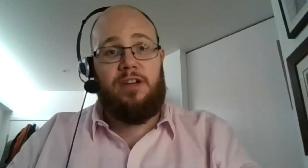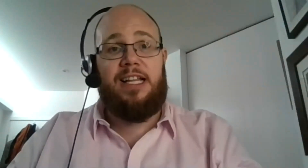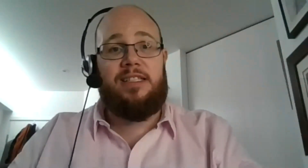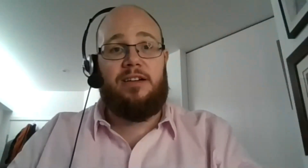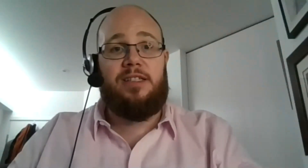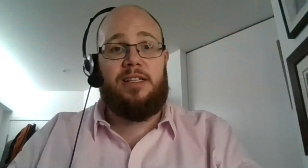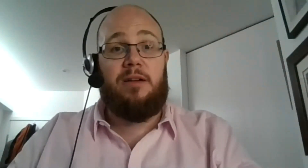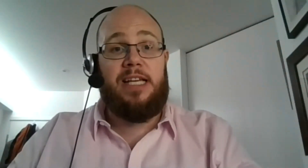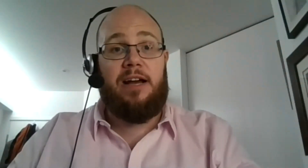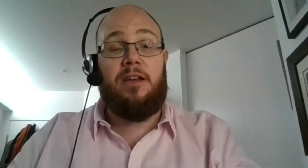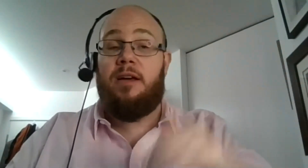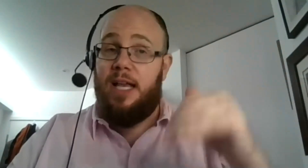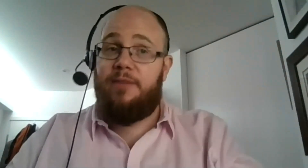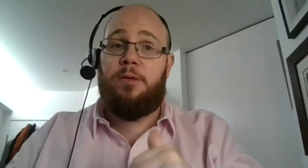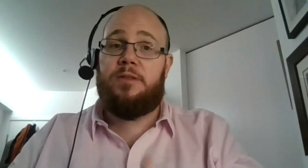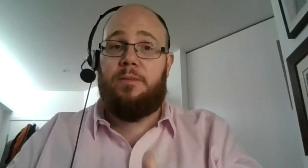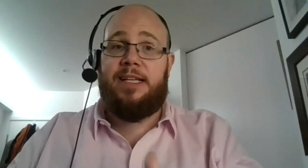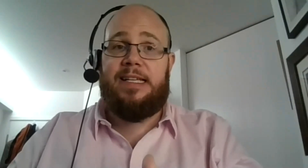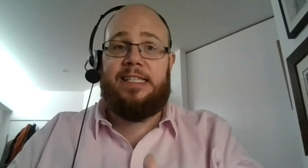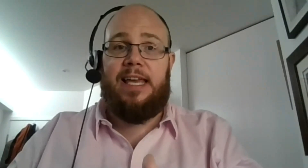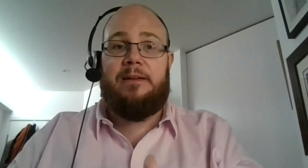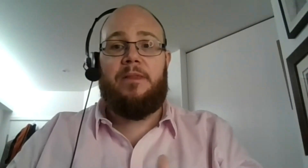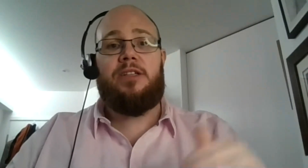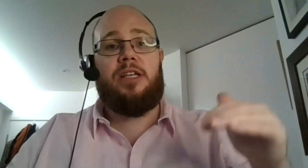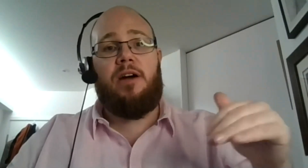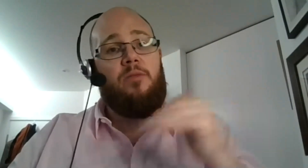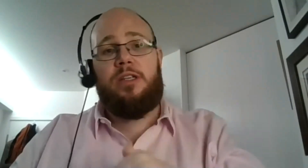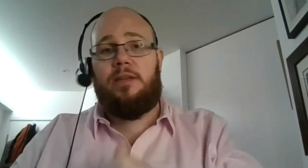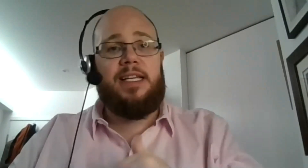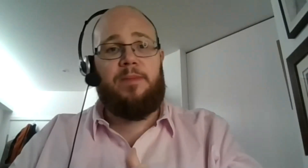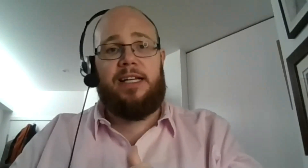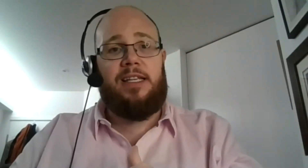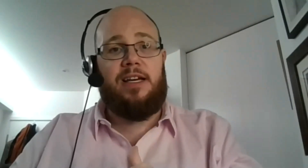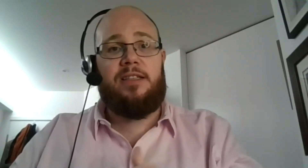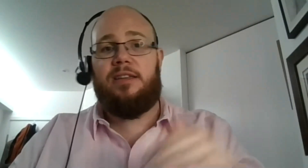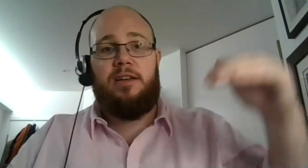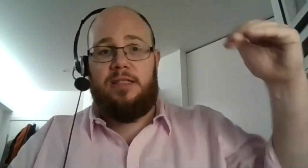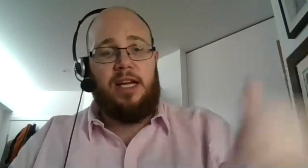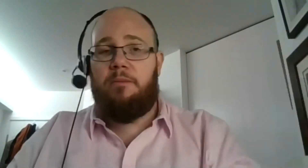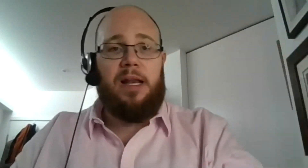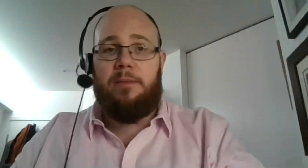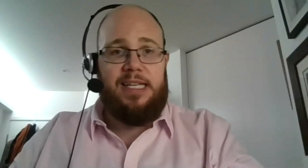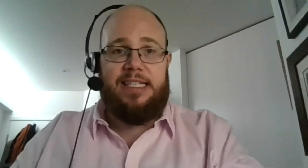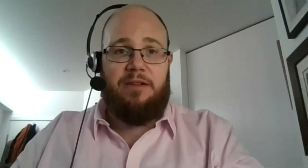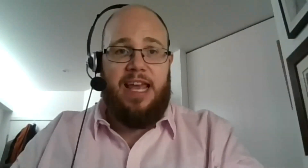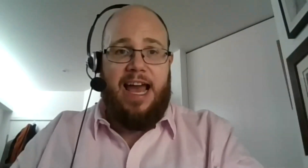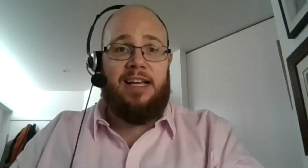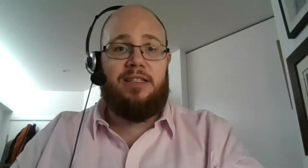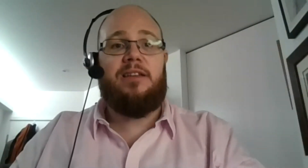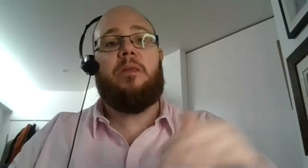really started to come down. And Liverpool's a big city. So I wouldn't have expected us to come plummeting down yet.